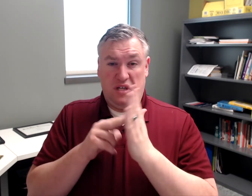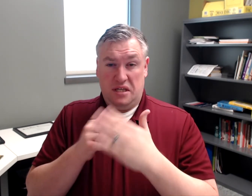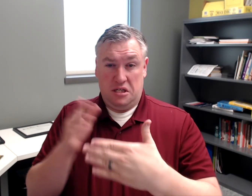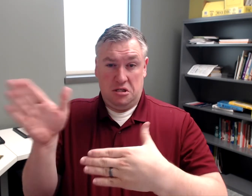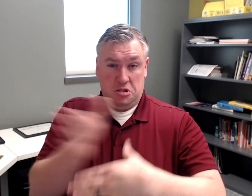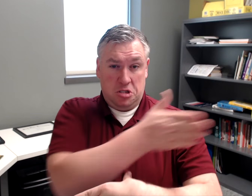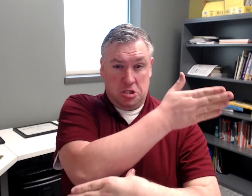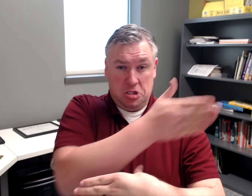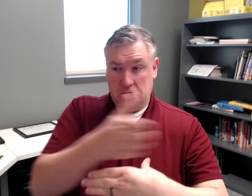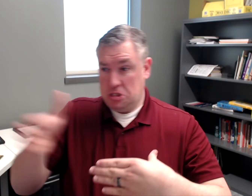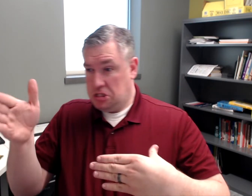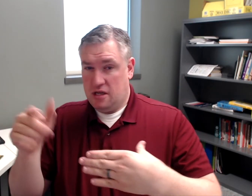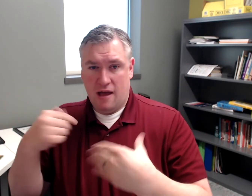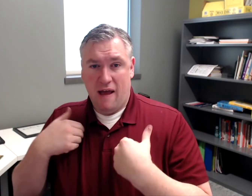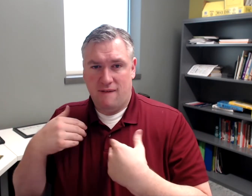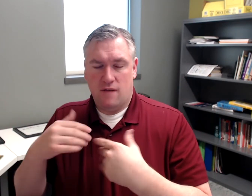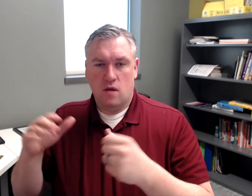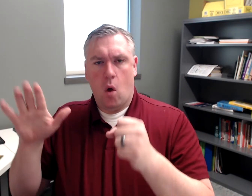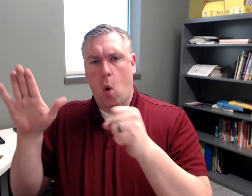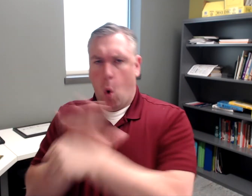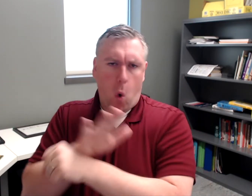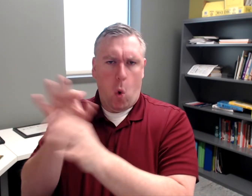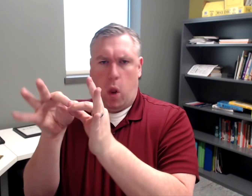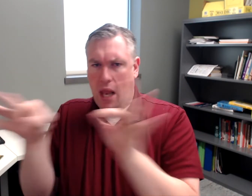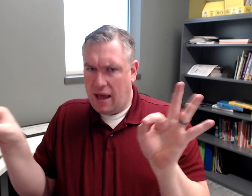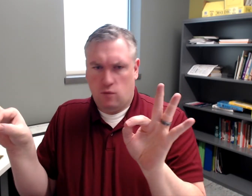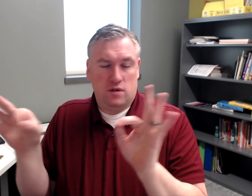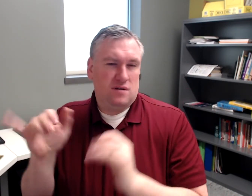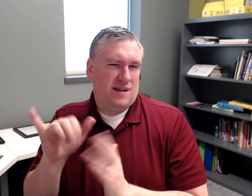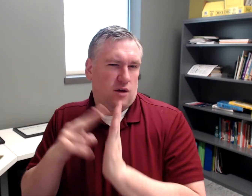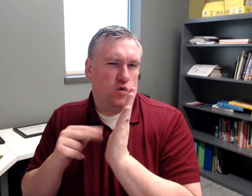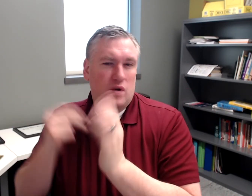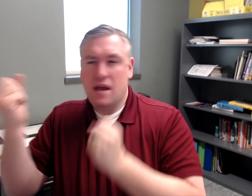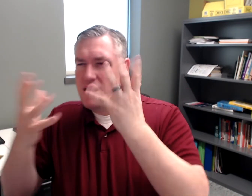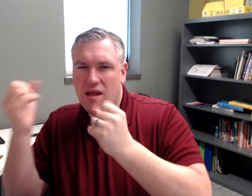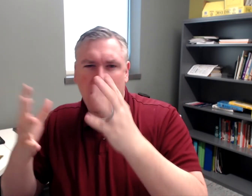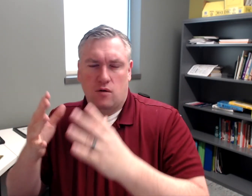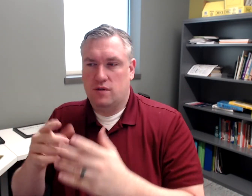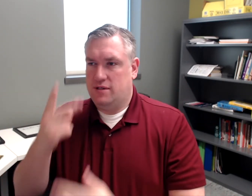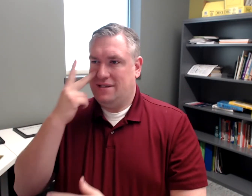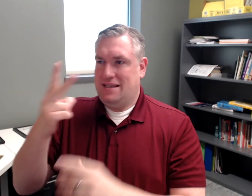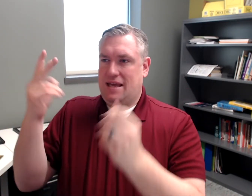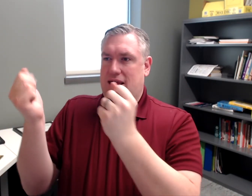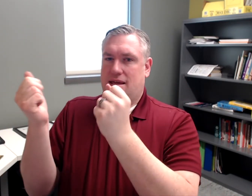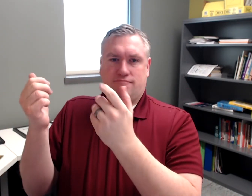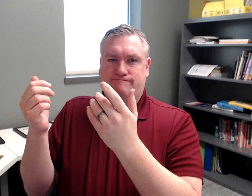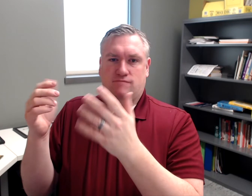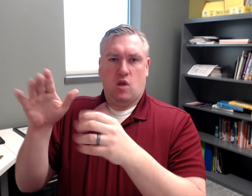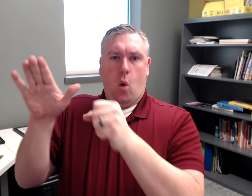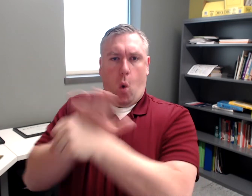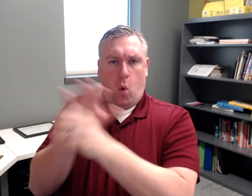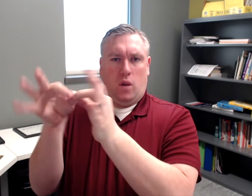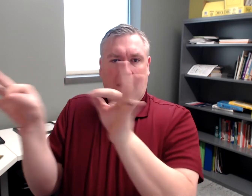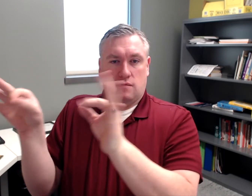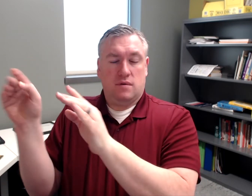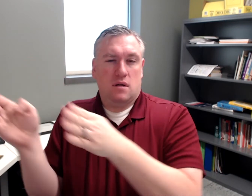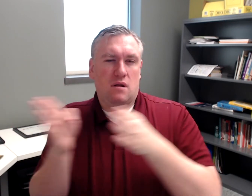it. So reading is a bit of a spectrum. We have whole language, like read alouds. See the